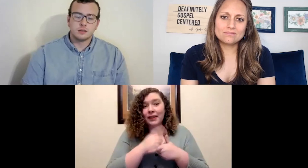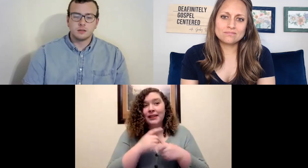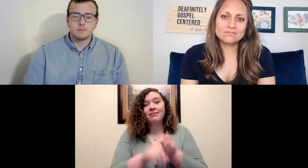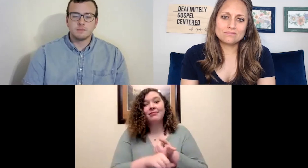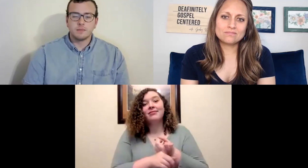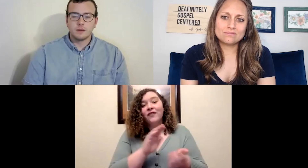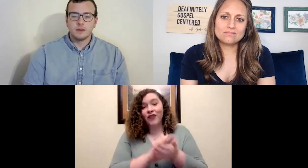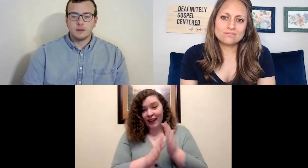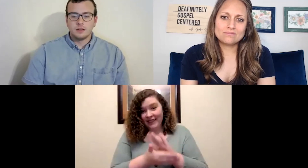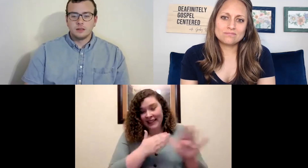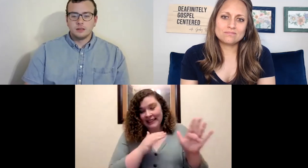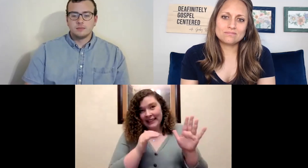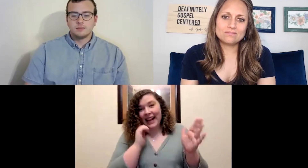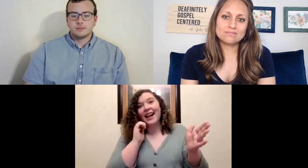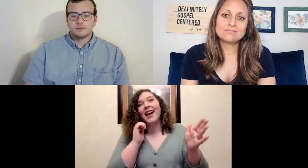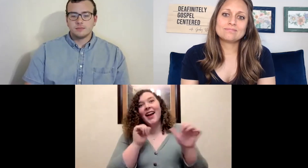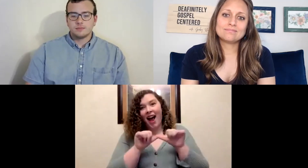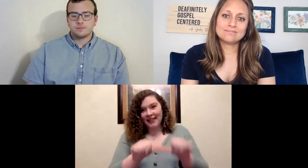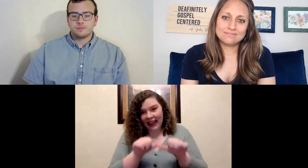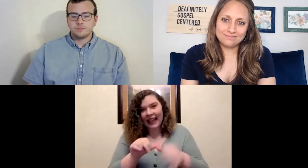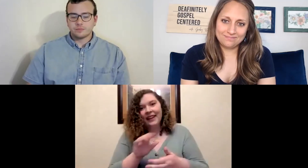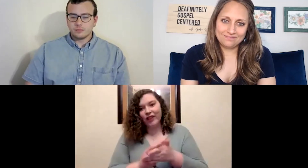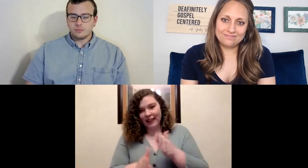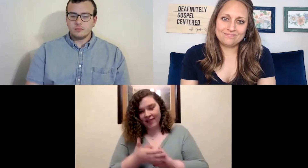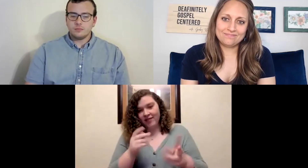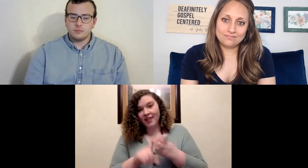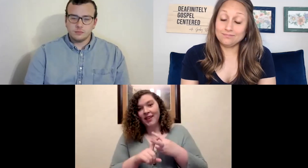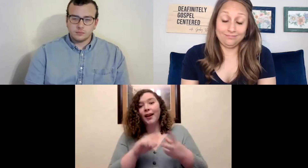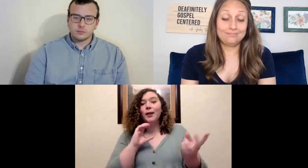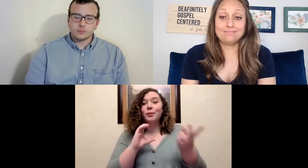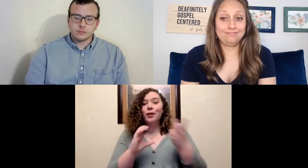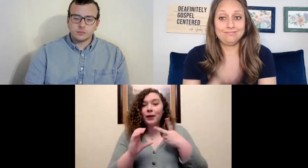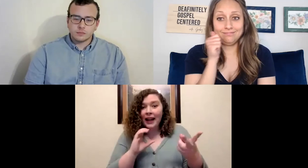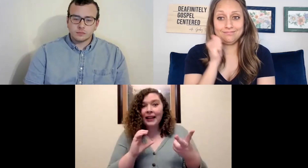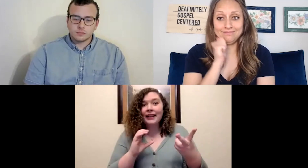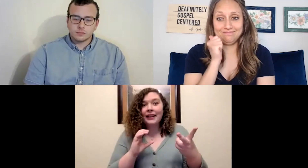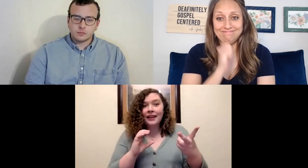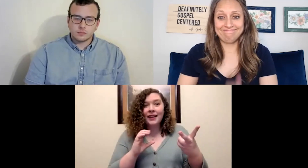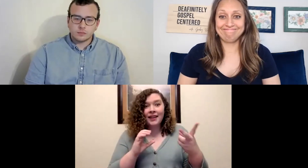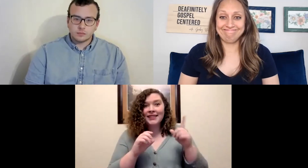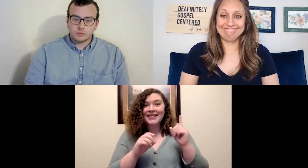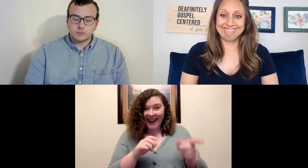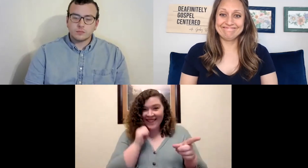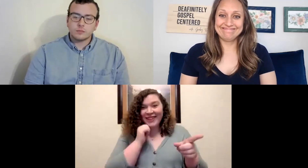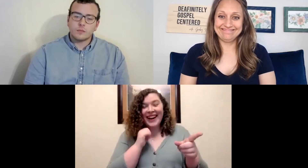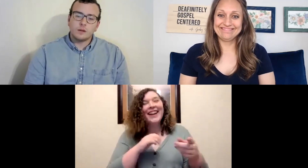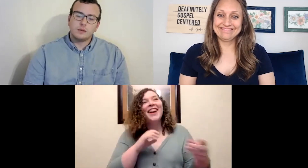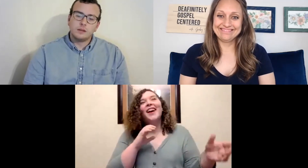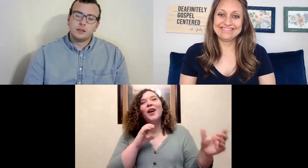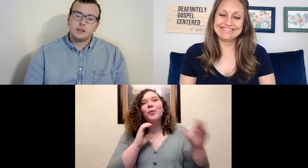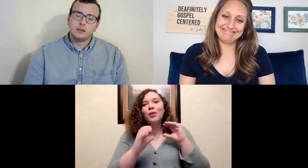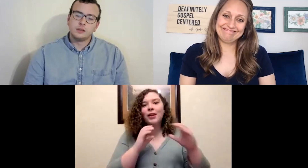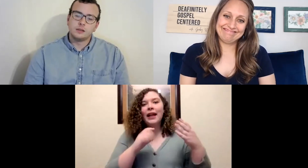or maintain your relationships with your siblings, you must forgive, continually forgive. Every day, right? Communicate. Yeah,